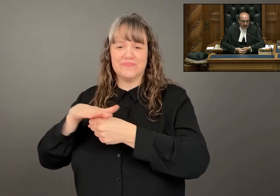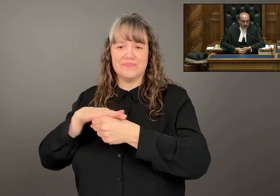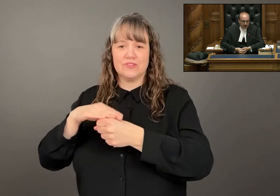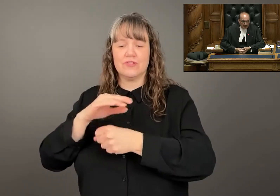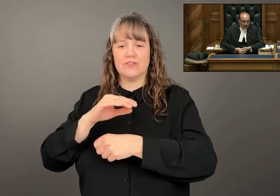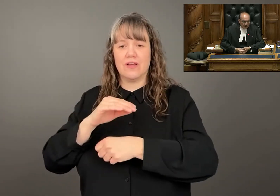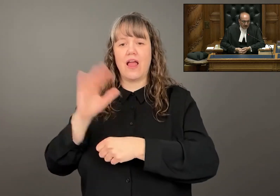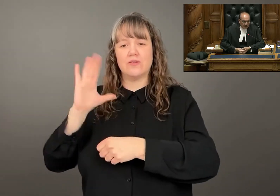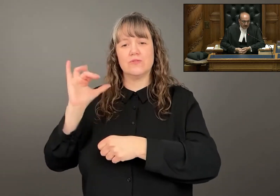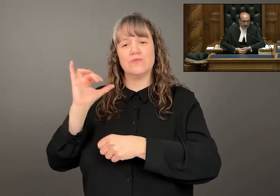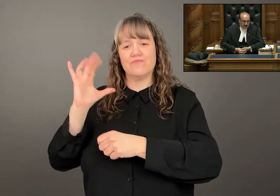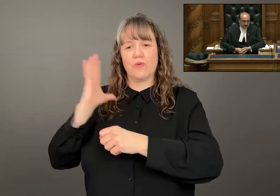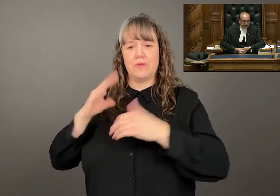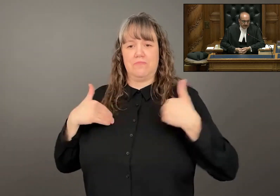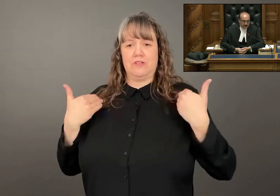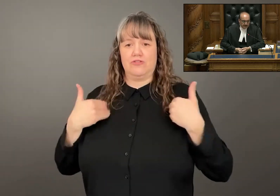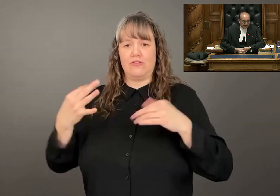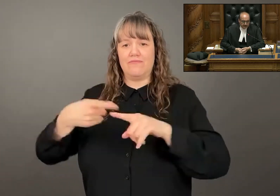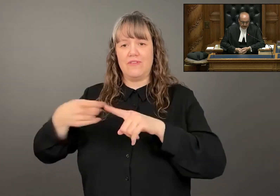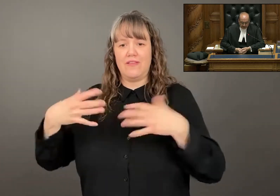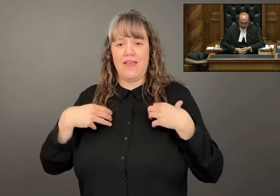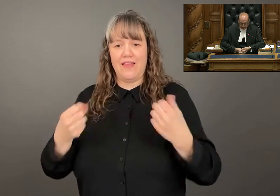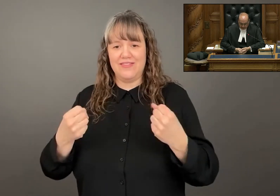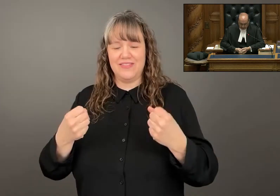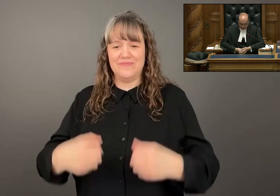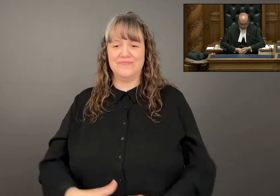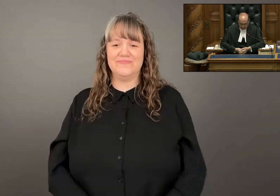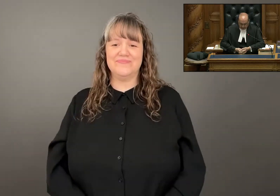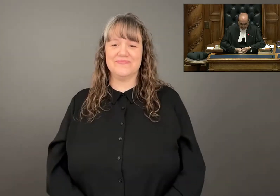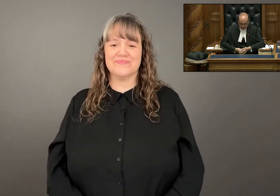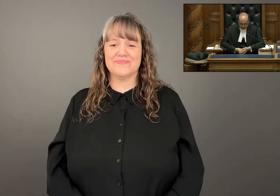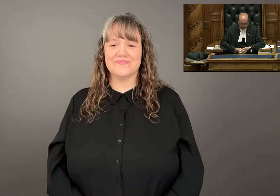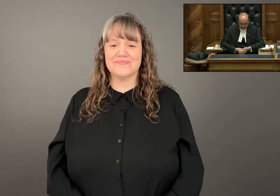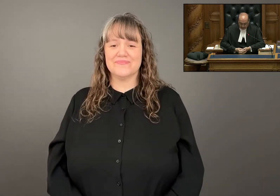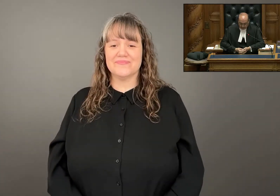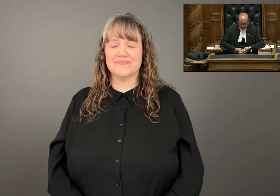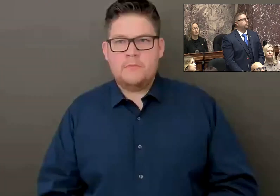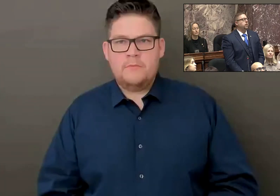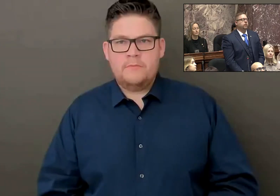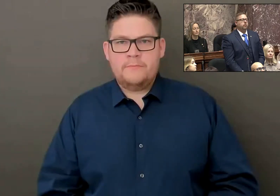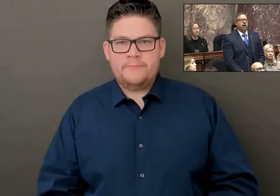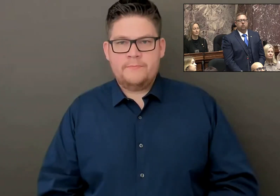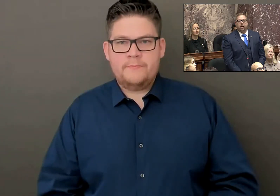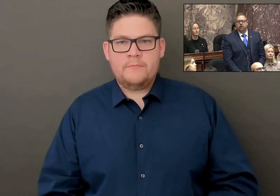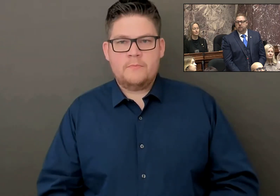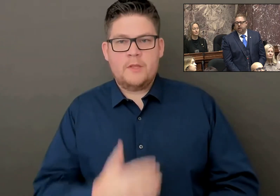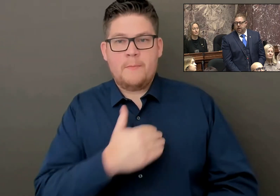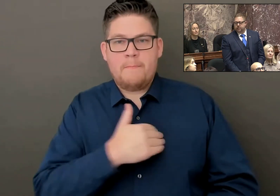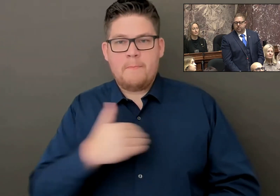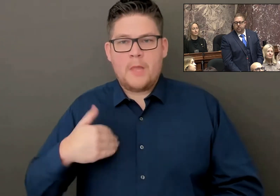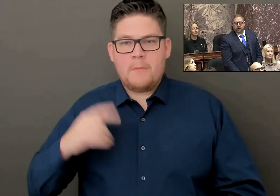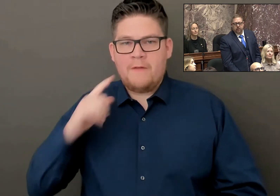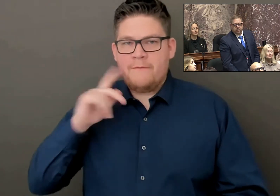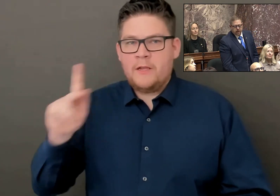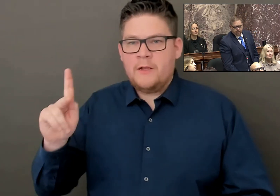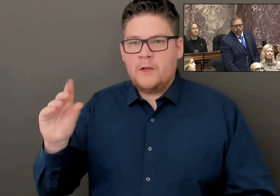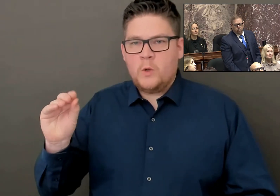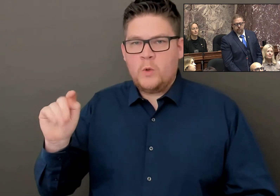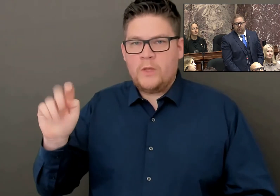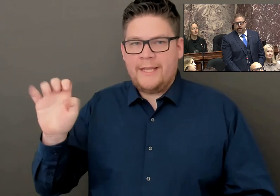Member for Kootenay Rockies. Thank you, Mr. Speaker. Today I'd like to introduce some very important people from my riding, some people